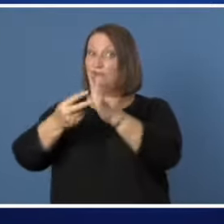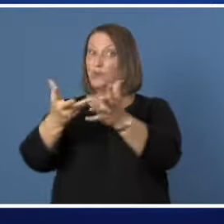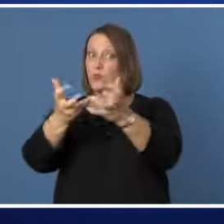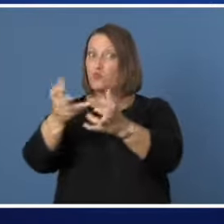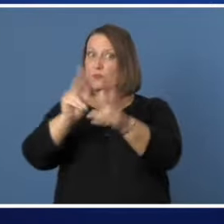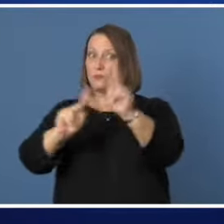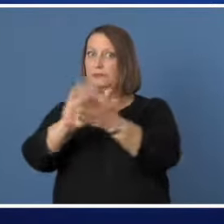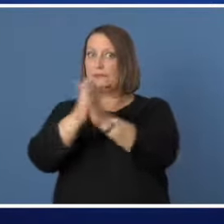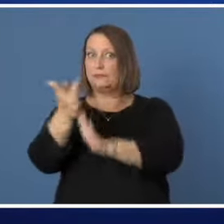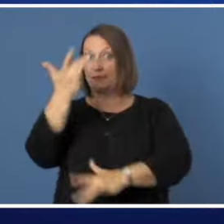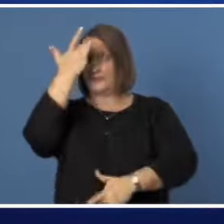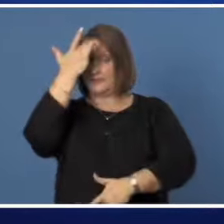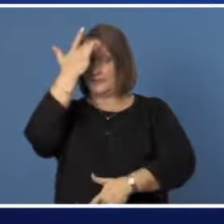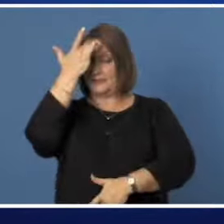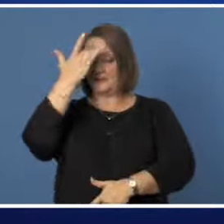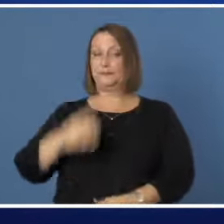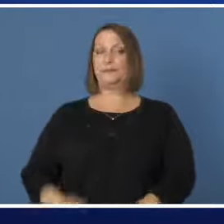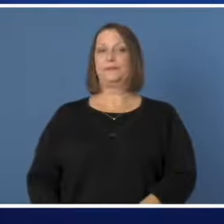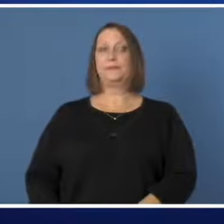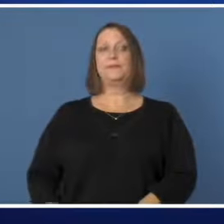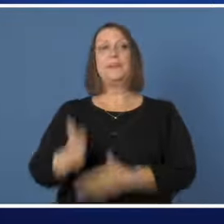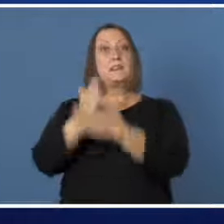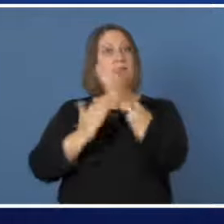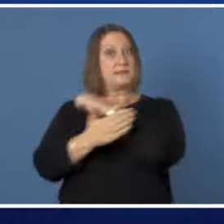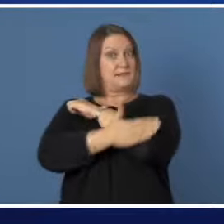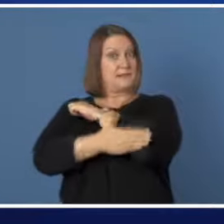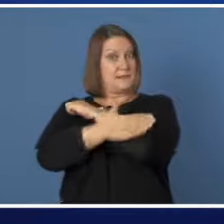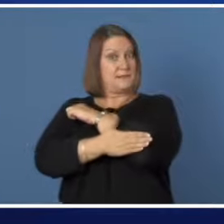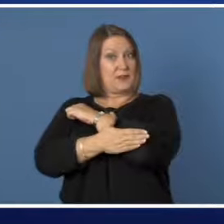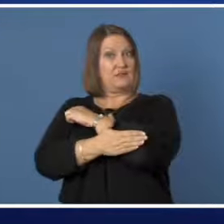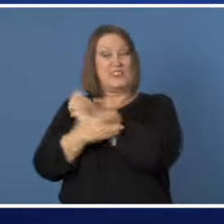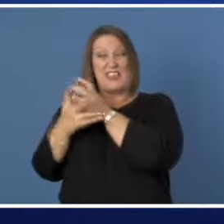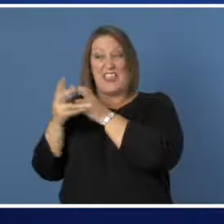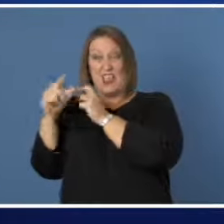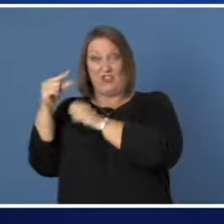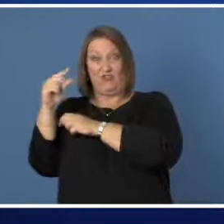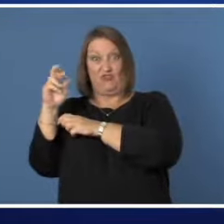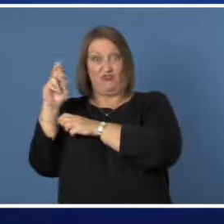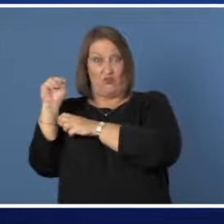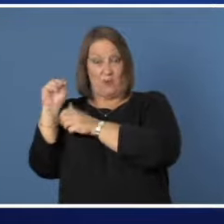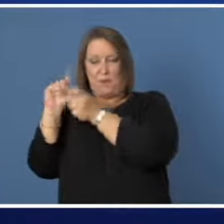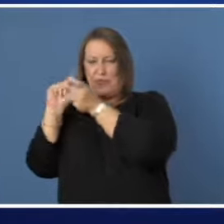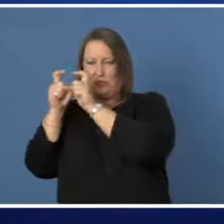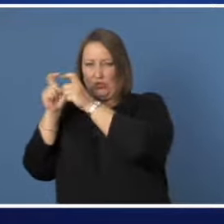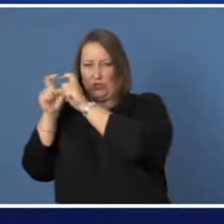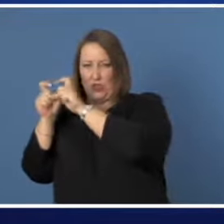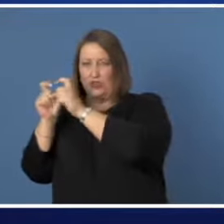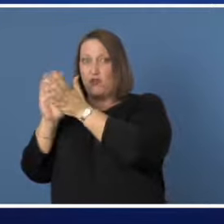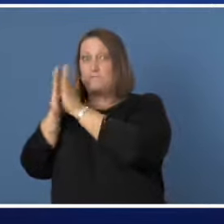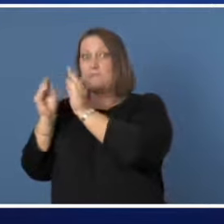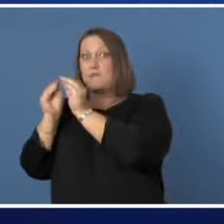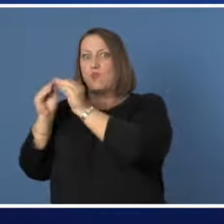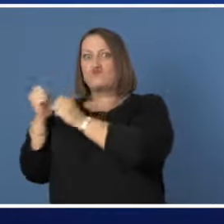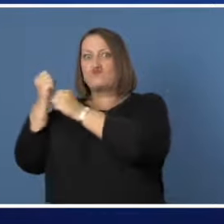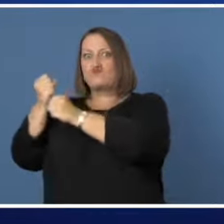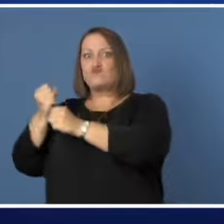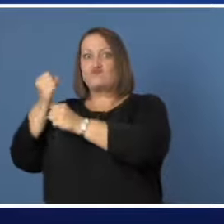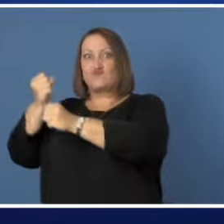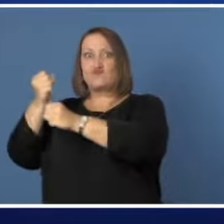Many countries have altered various types of illness-causing germs to make them stronger and harder